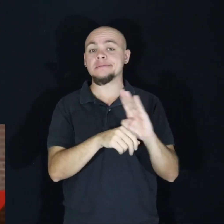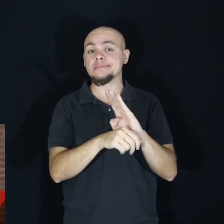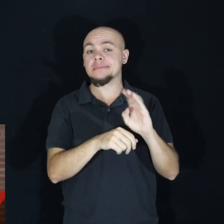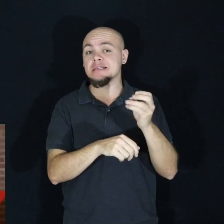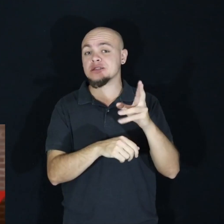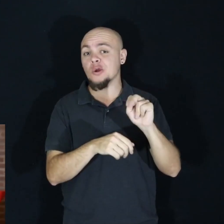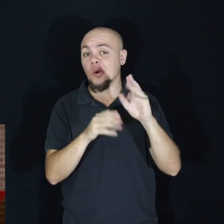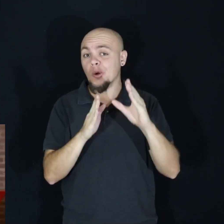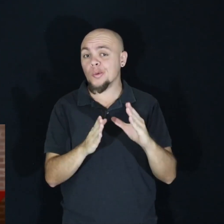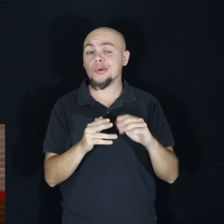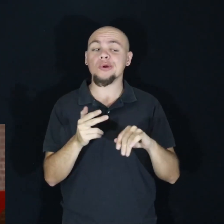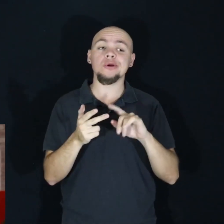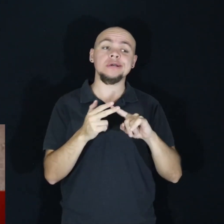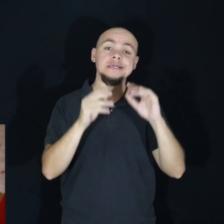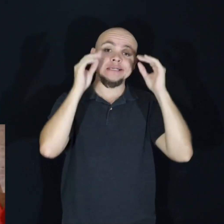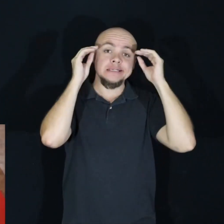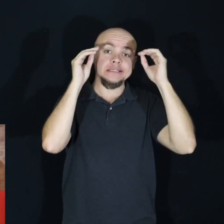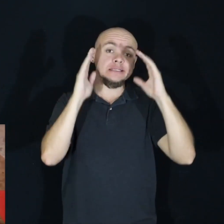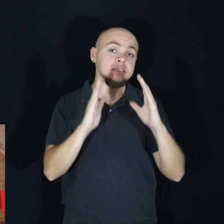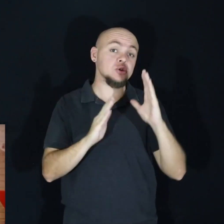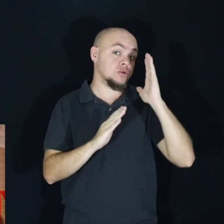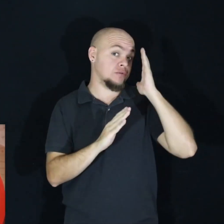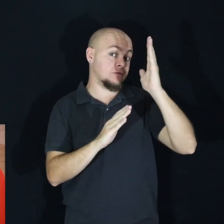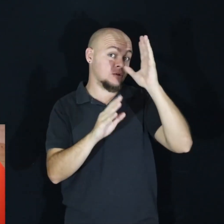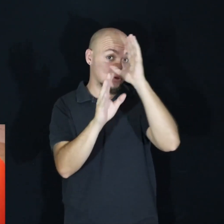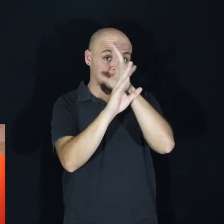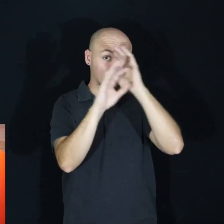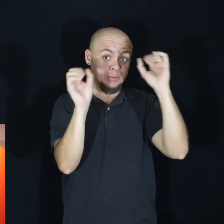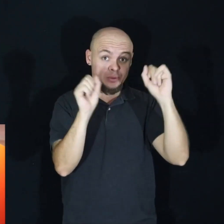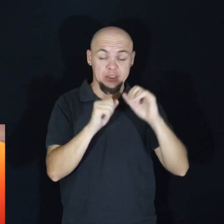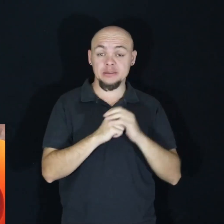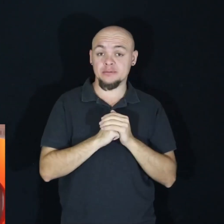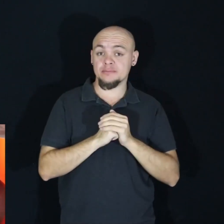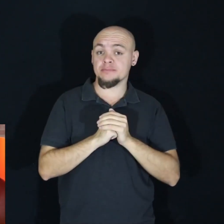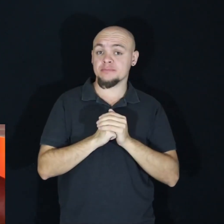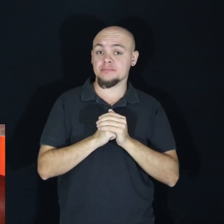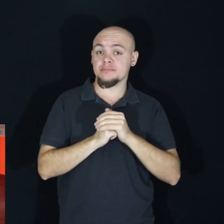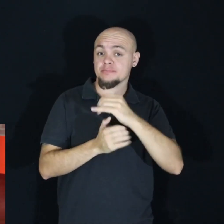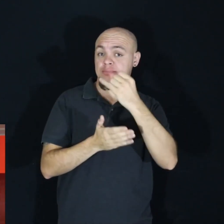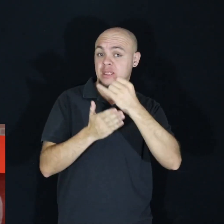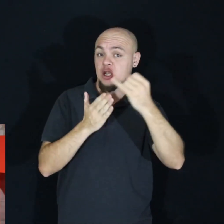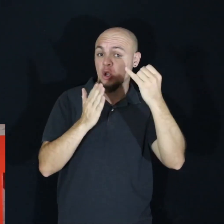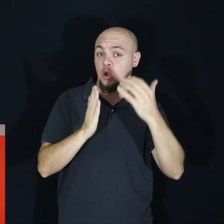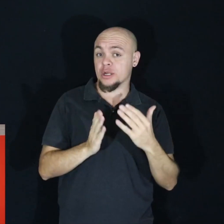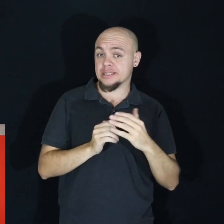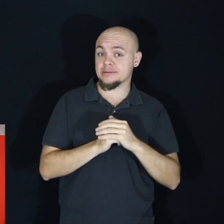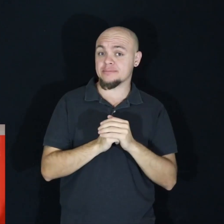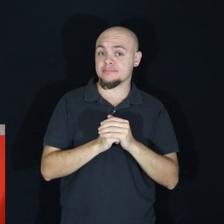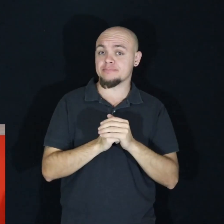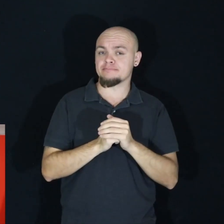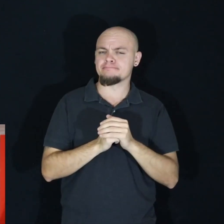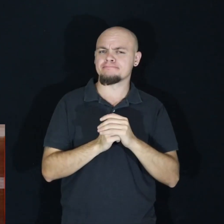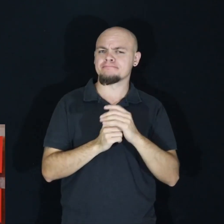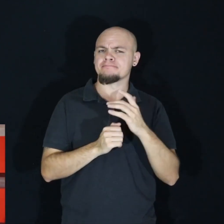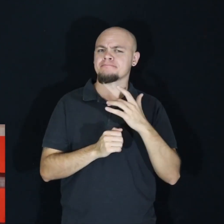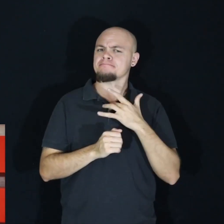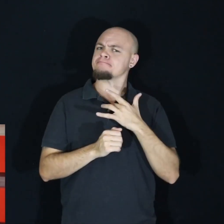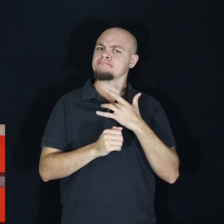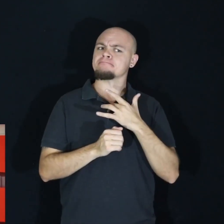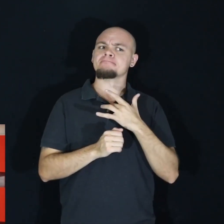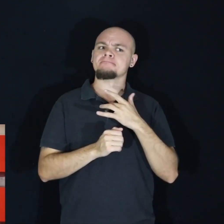teacher, a future president, an artist. All things that were stated as